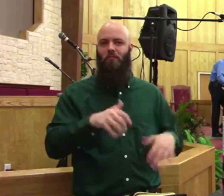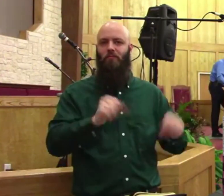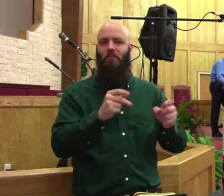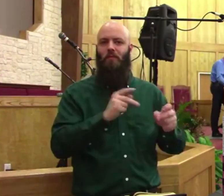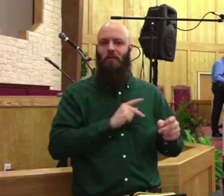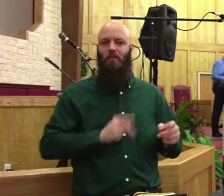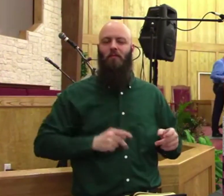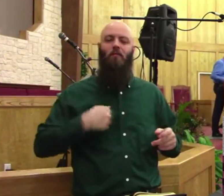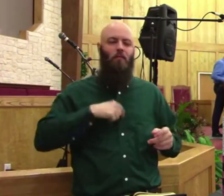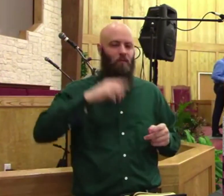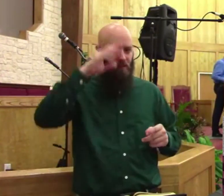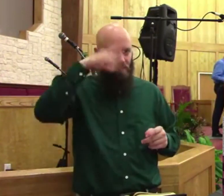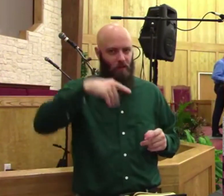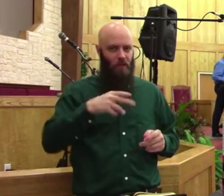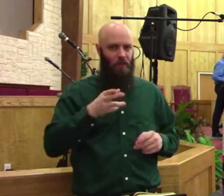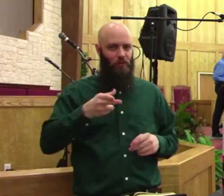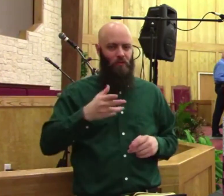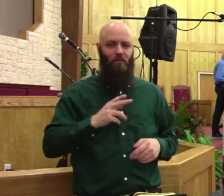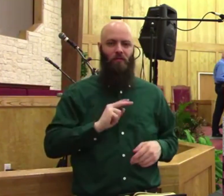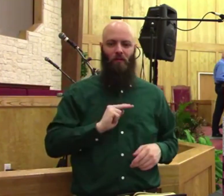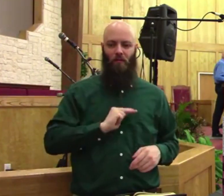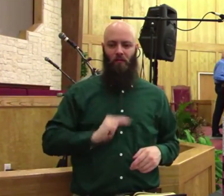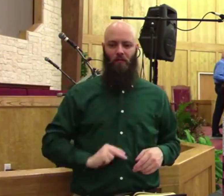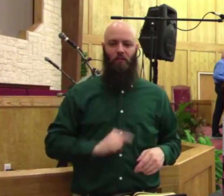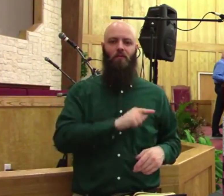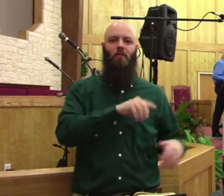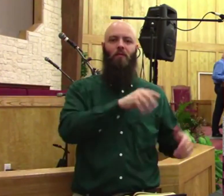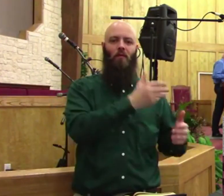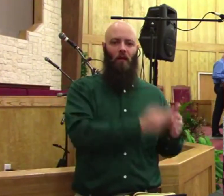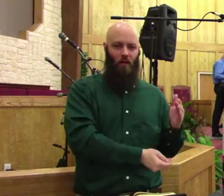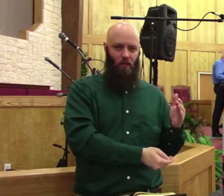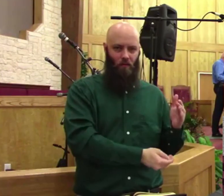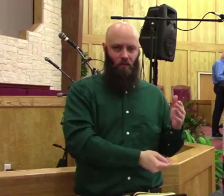that Nebuchadnezzar had died